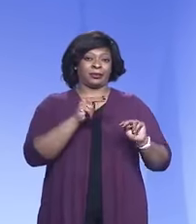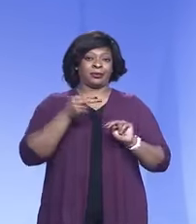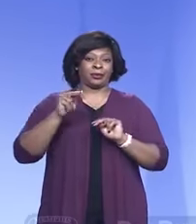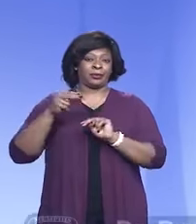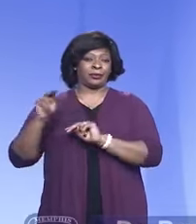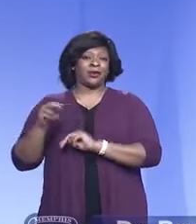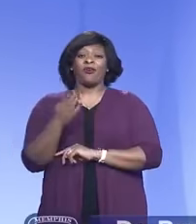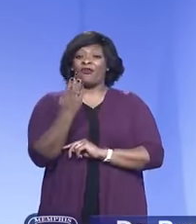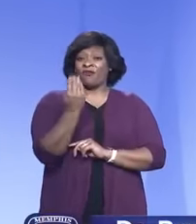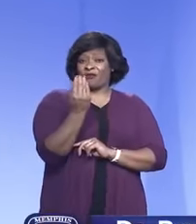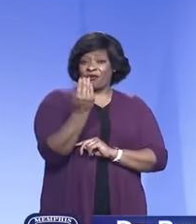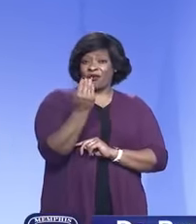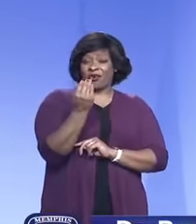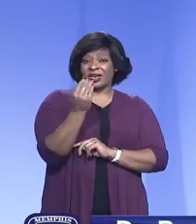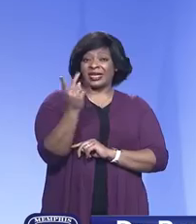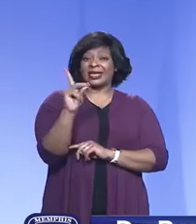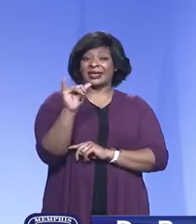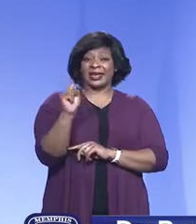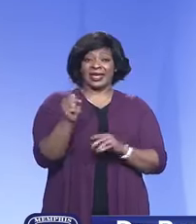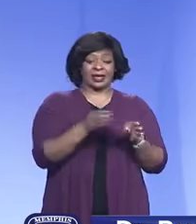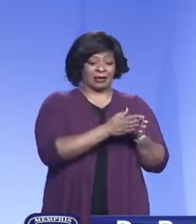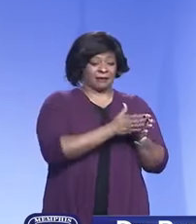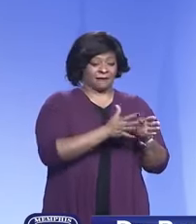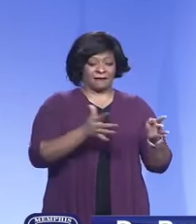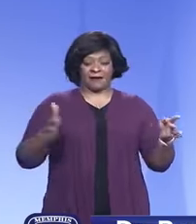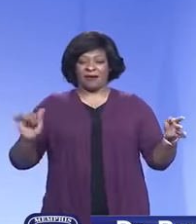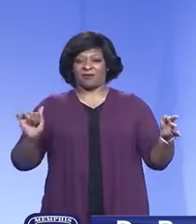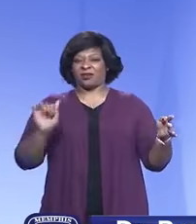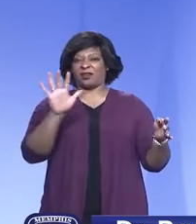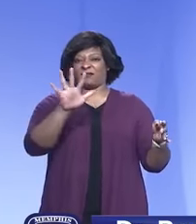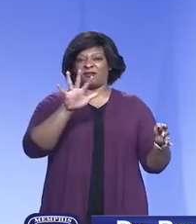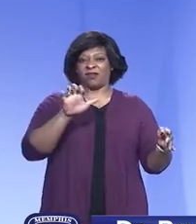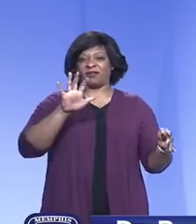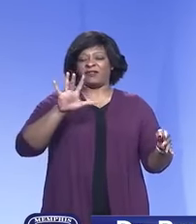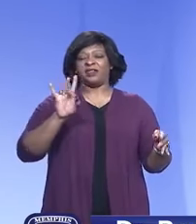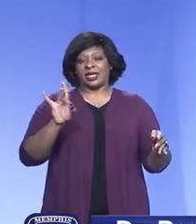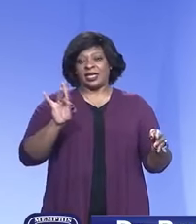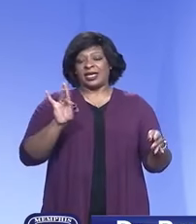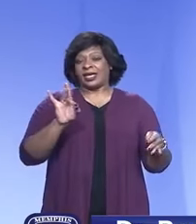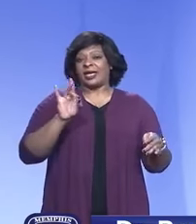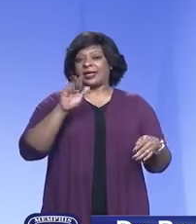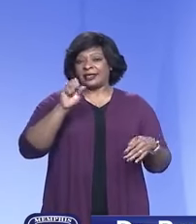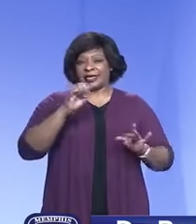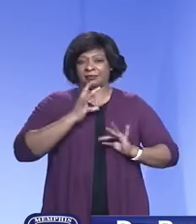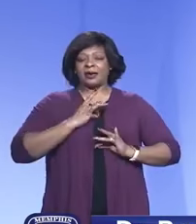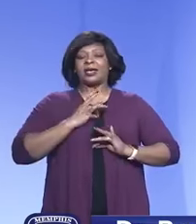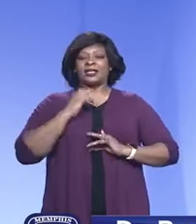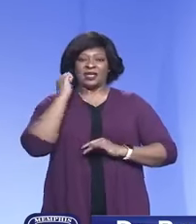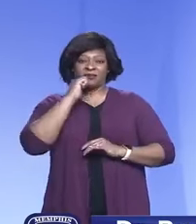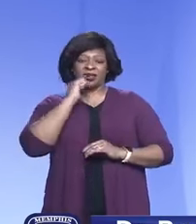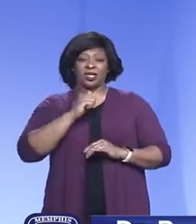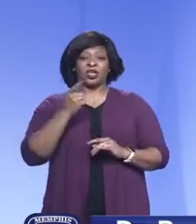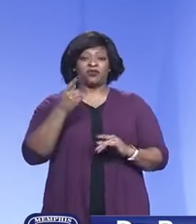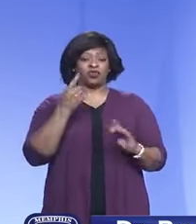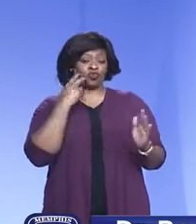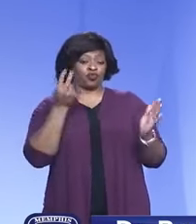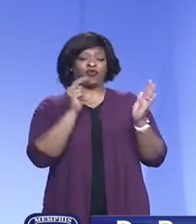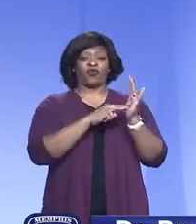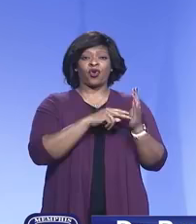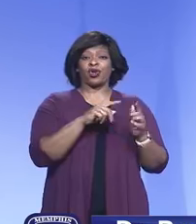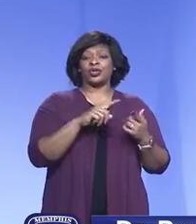And our 14-day average is 558. If you refer to the